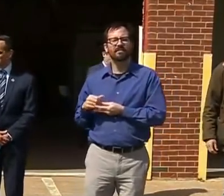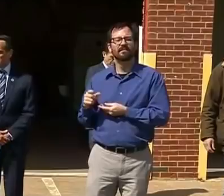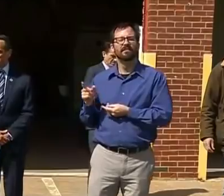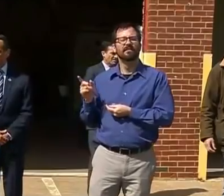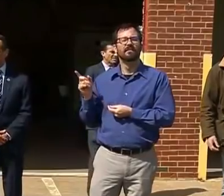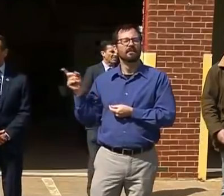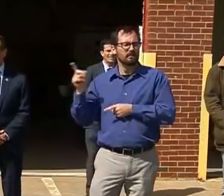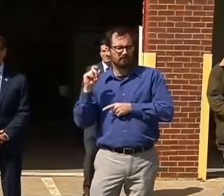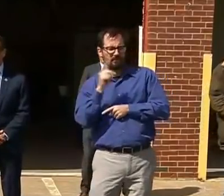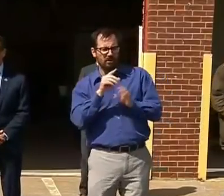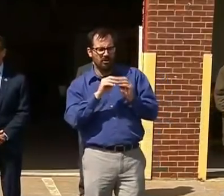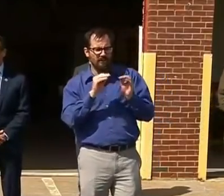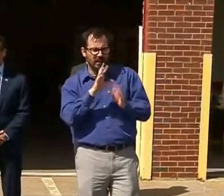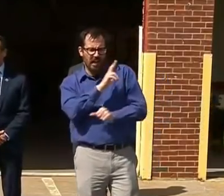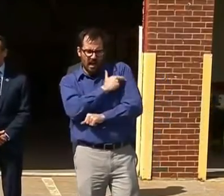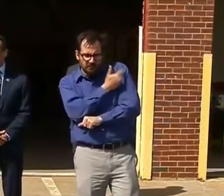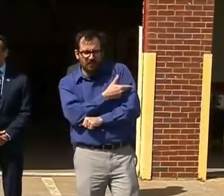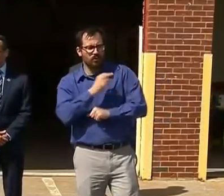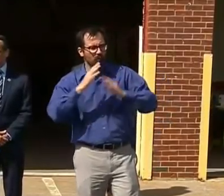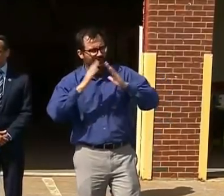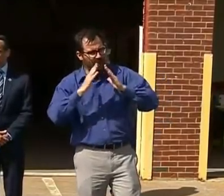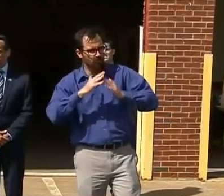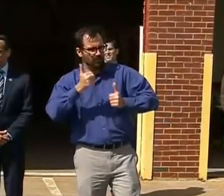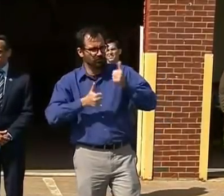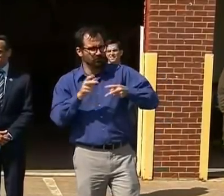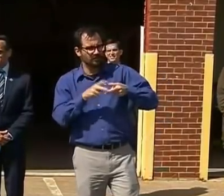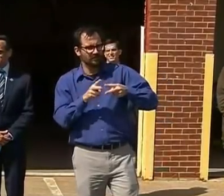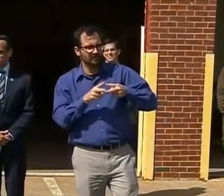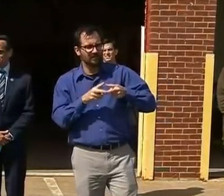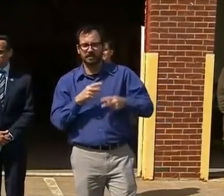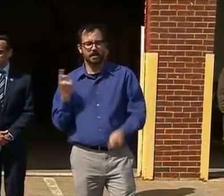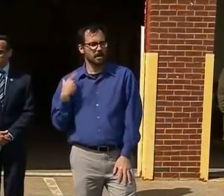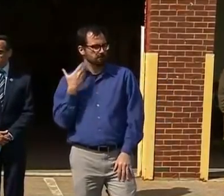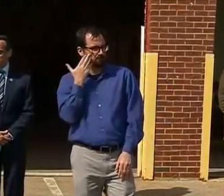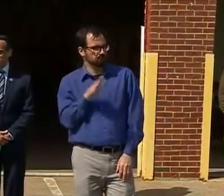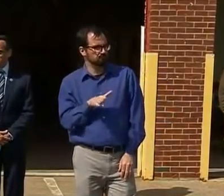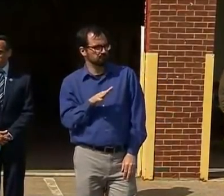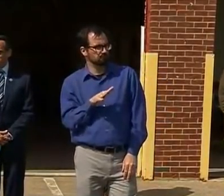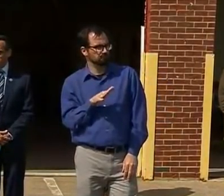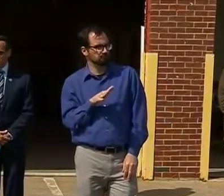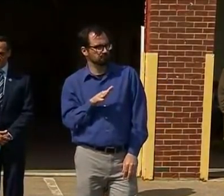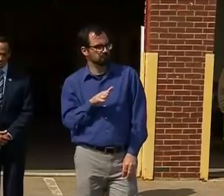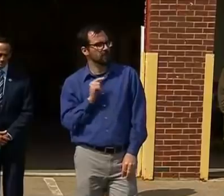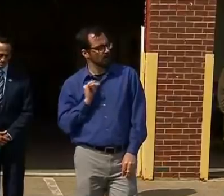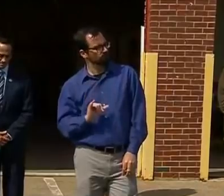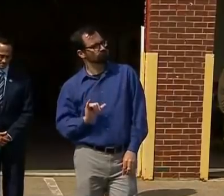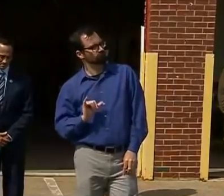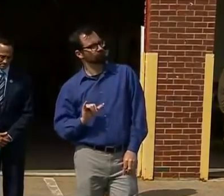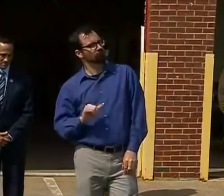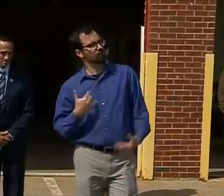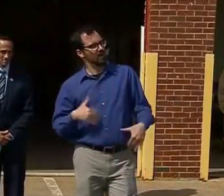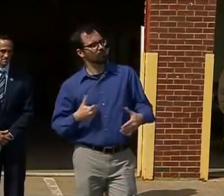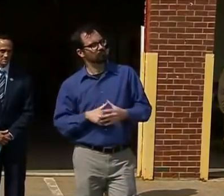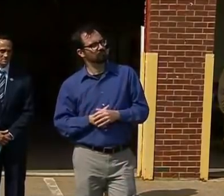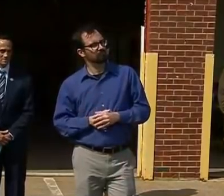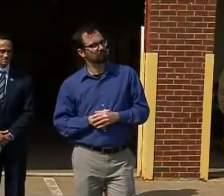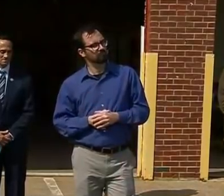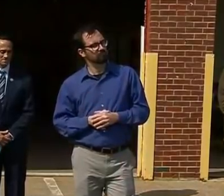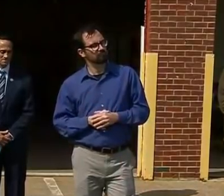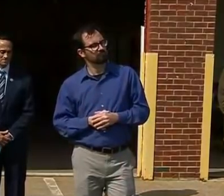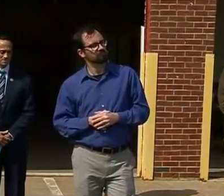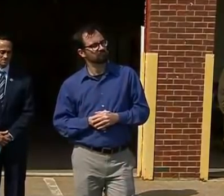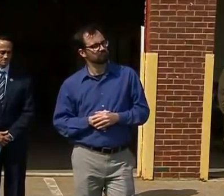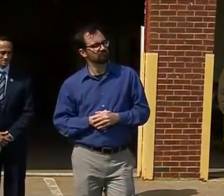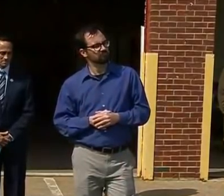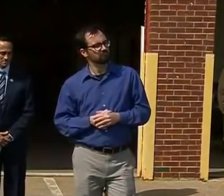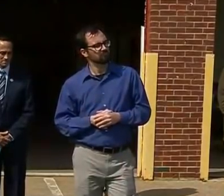well, I'm not familiar with this one. I'll follow up on it. Obviously, there are many folks in the public sector who,